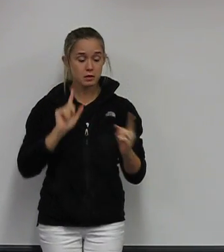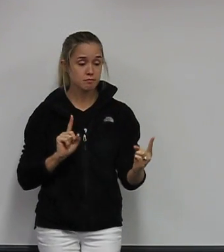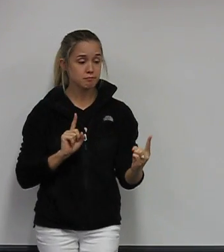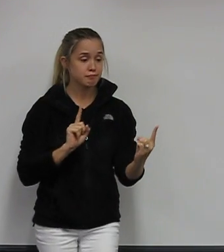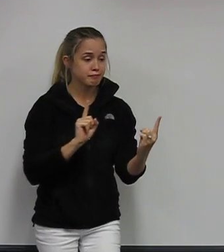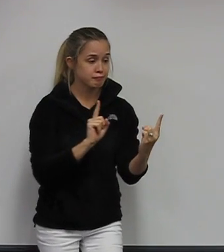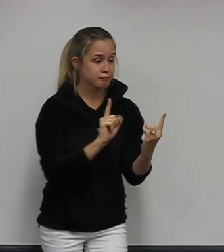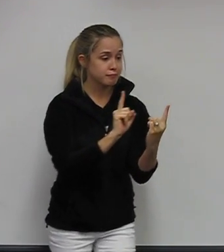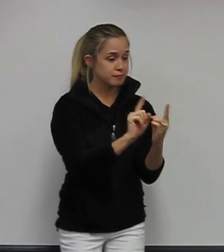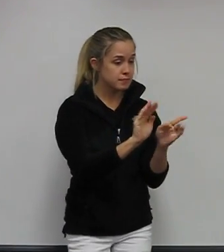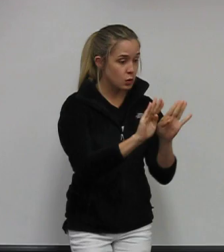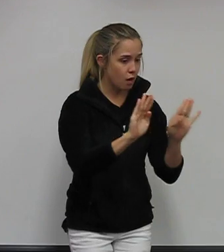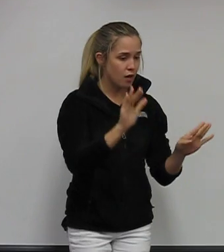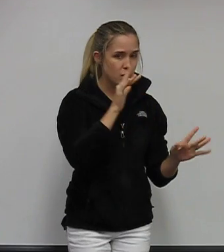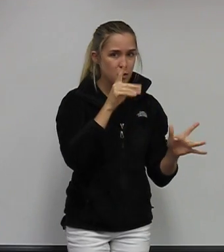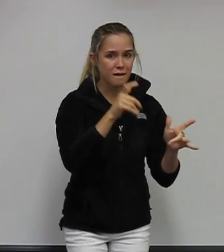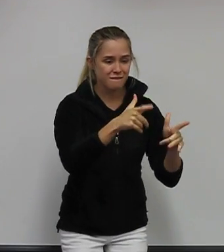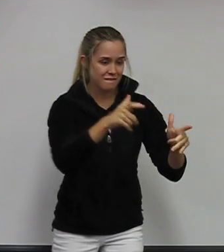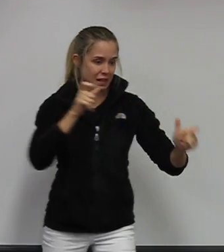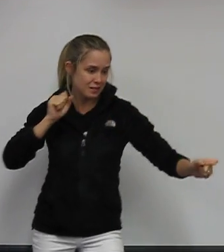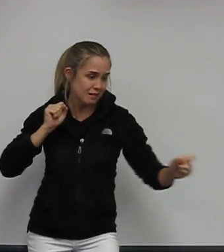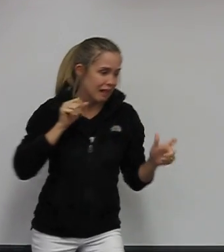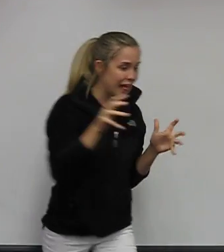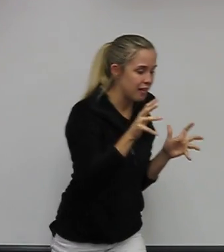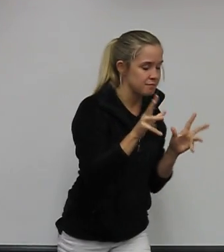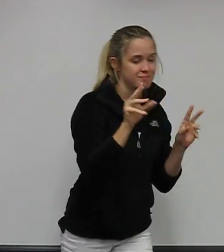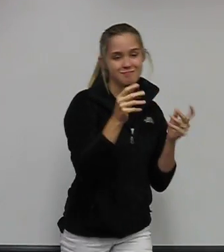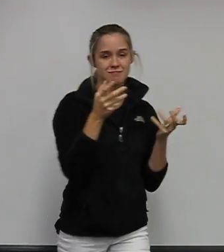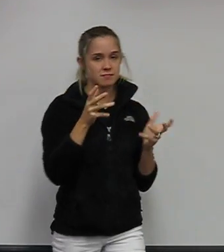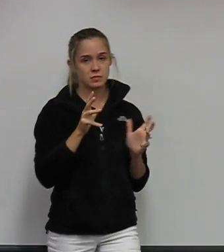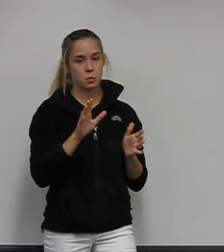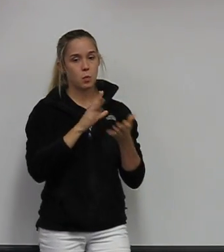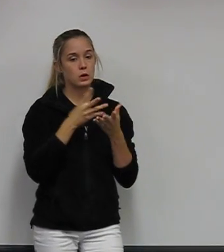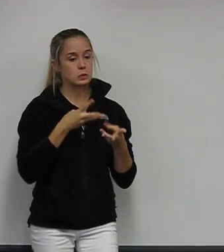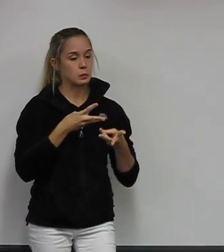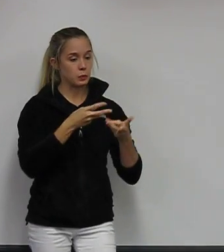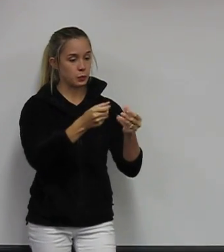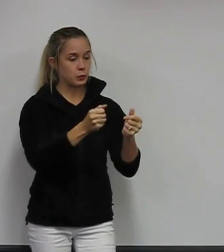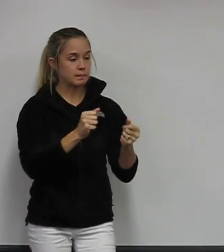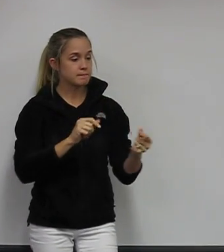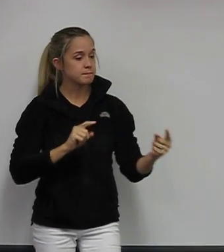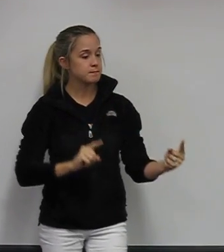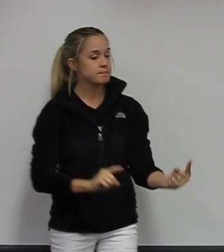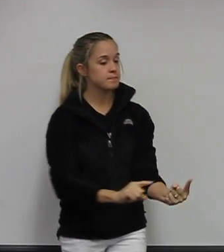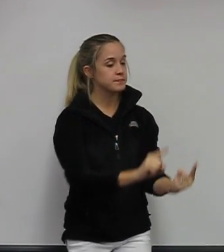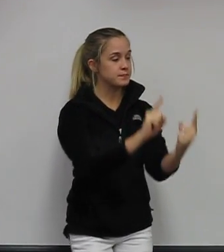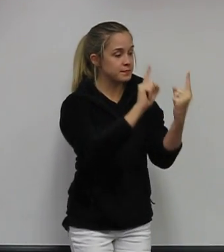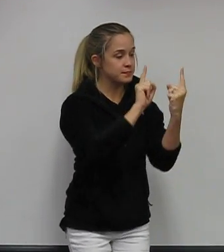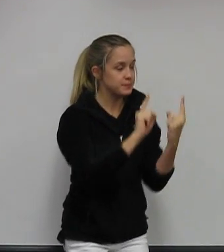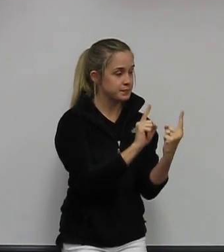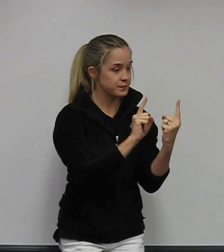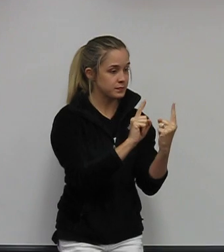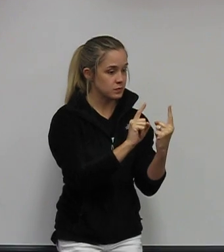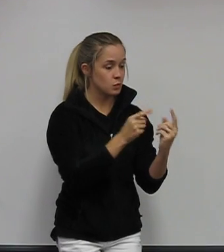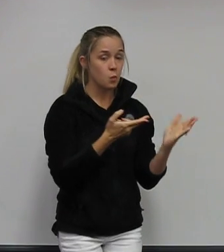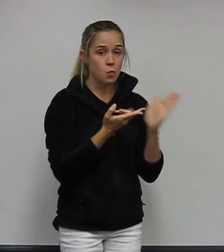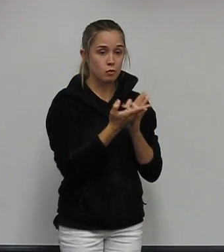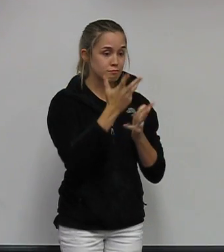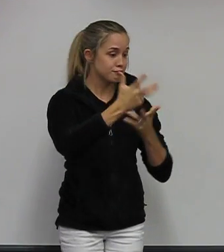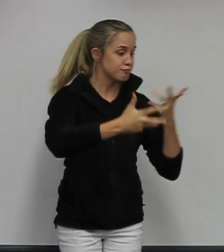smooth approach. You don't want any jerky, sudden movements. And you want to make sure that you interact with the patient as